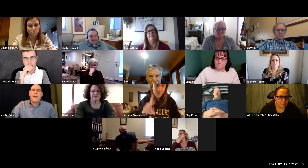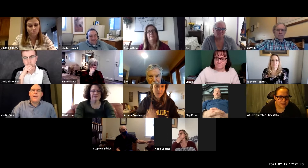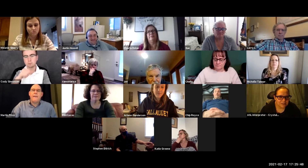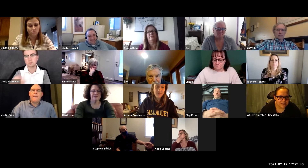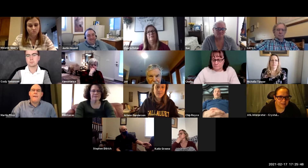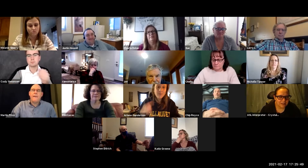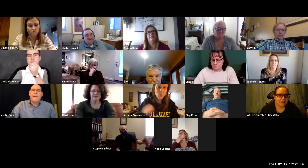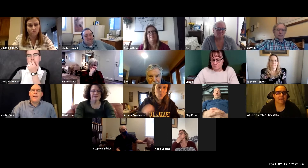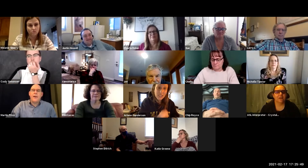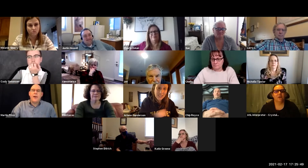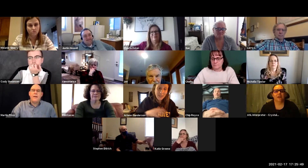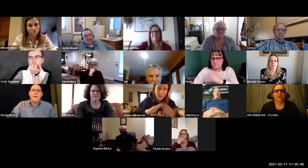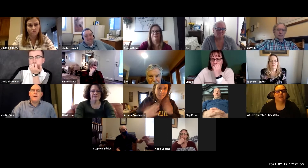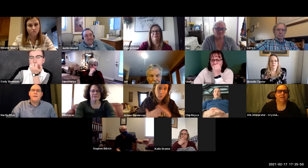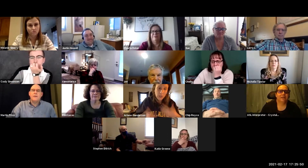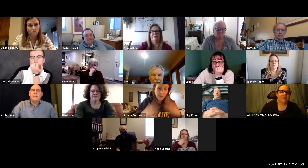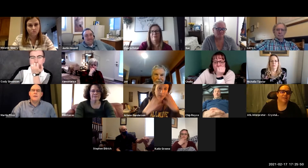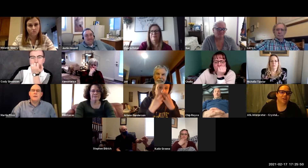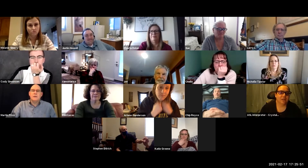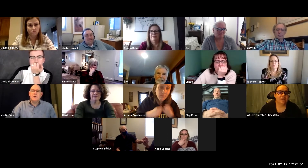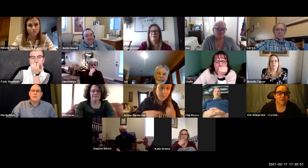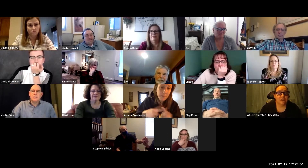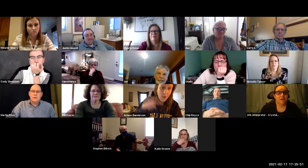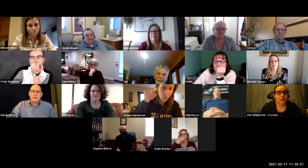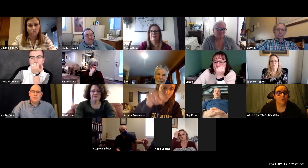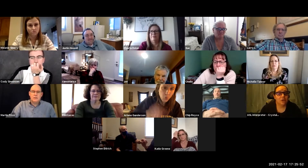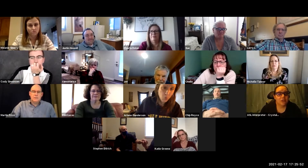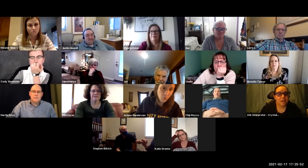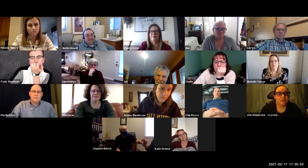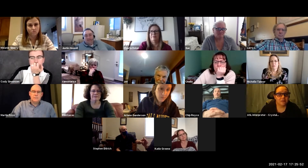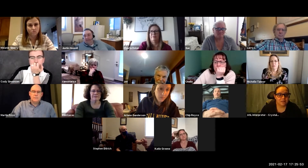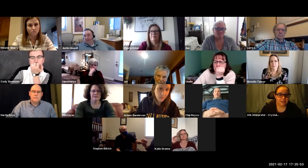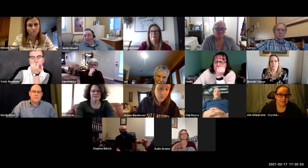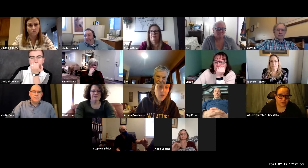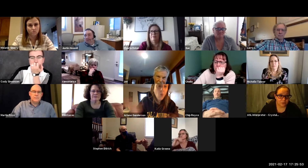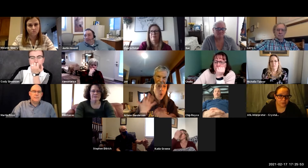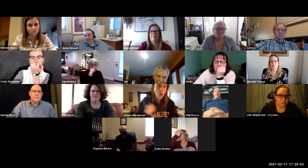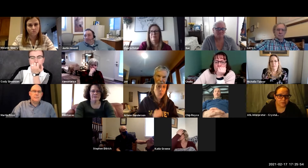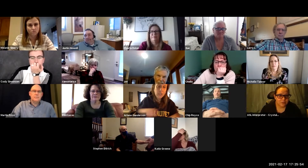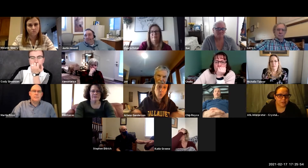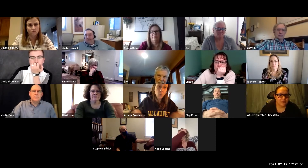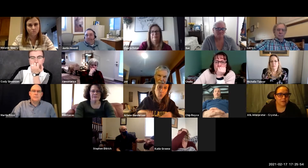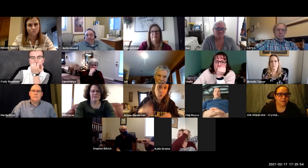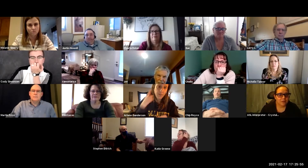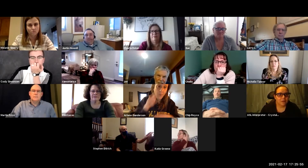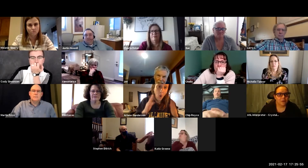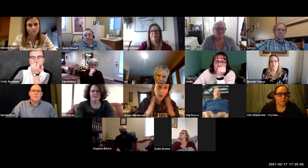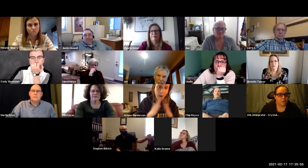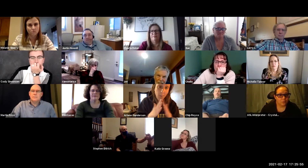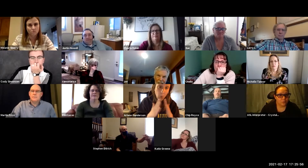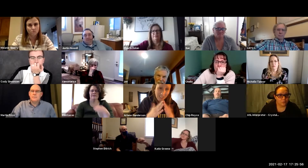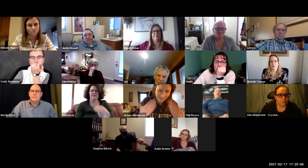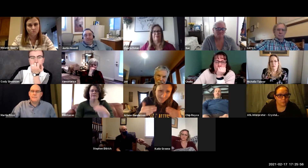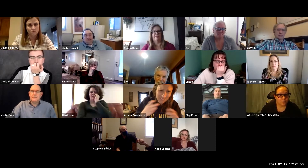Do you want me to say that again? Okay. So this is Arlene. So yes, our community does value you.